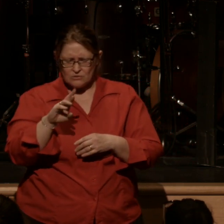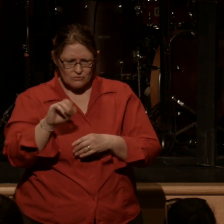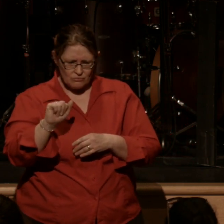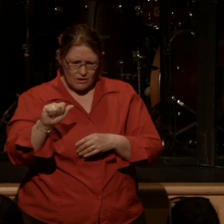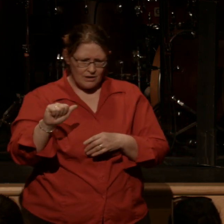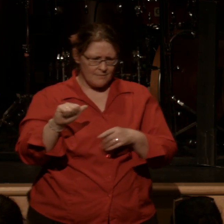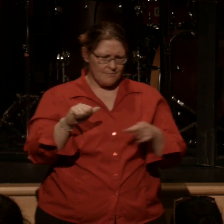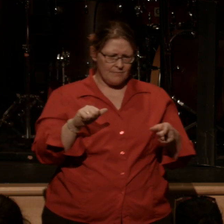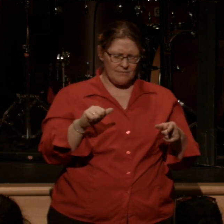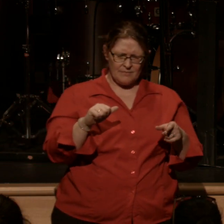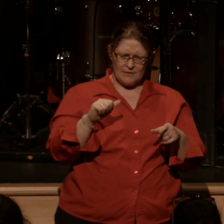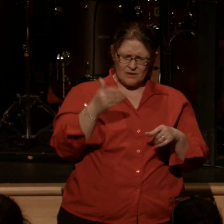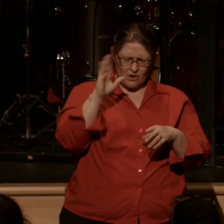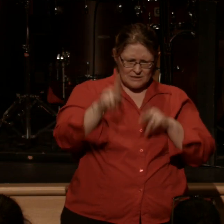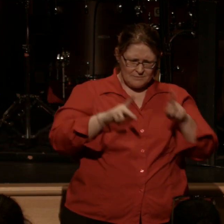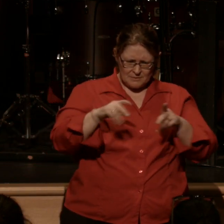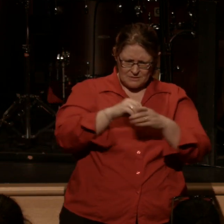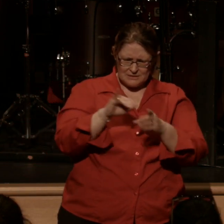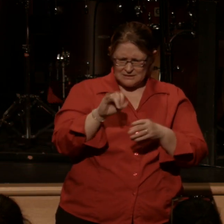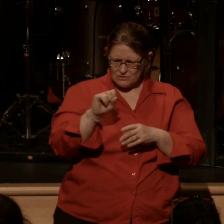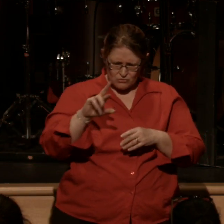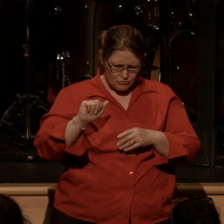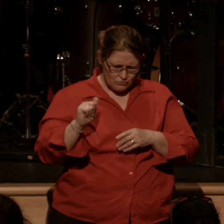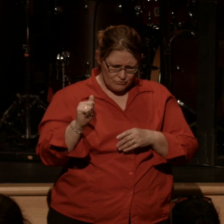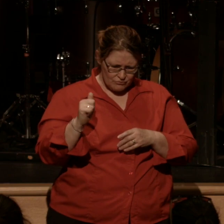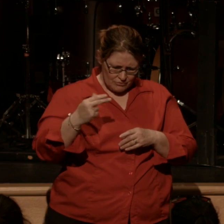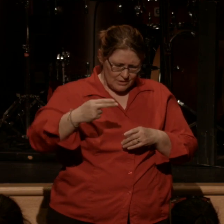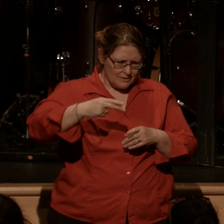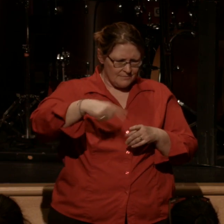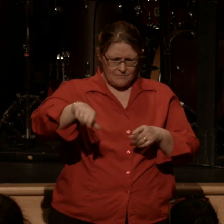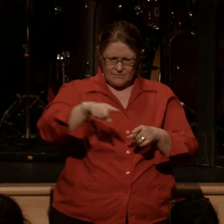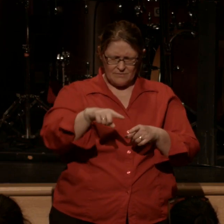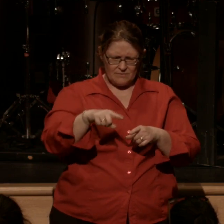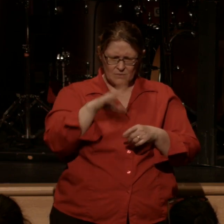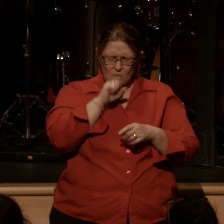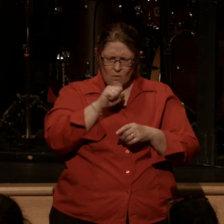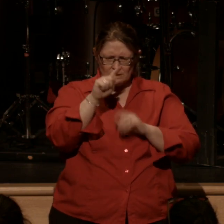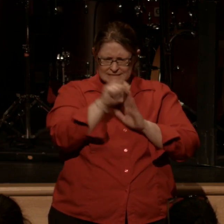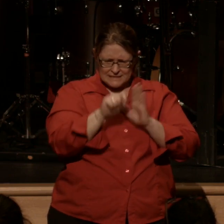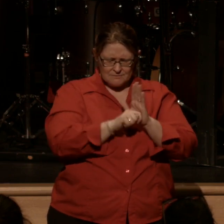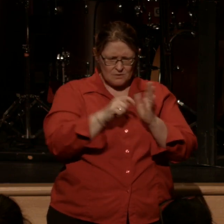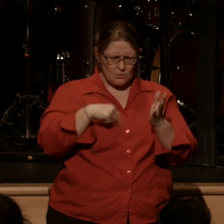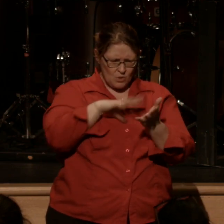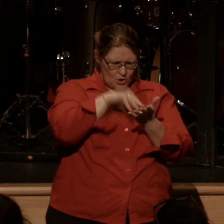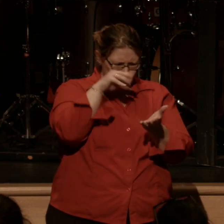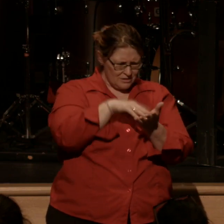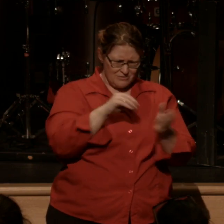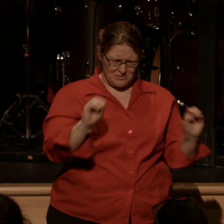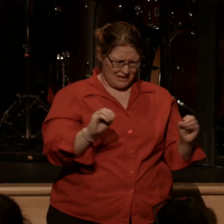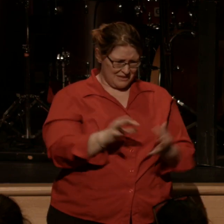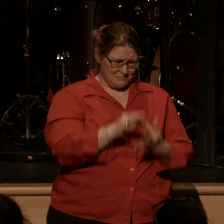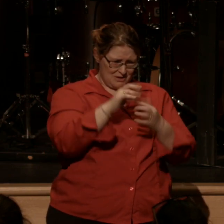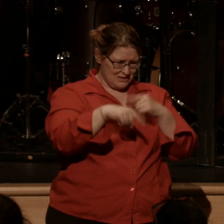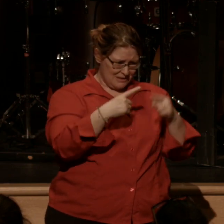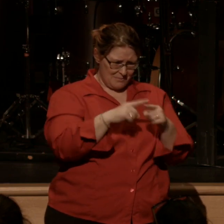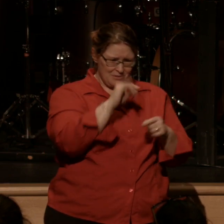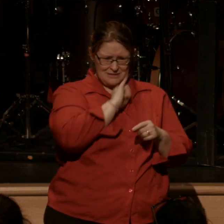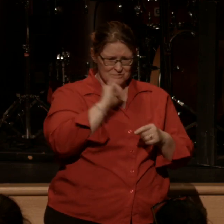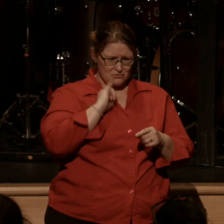about God's people Israel? If there's anything we learn in the Old Testament, it's that there was nothing special about